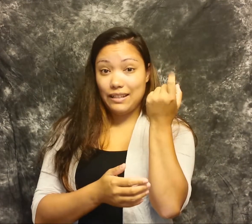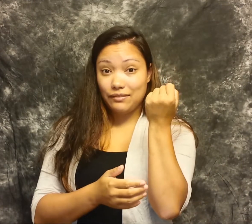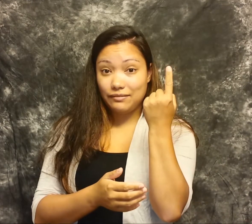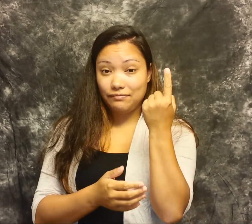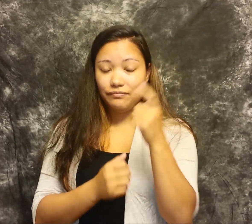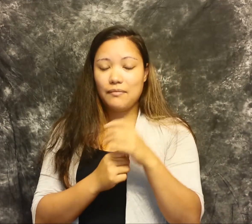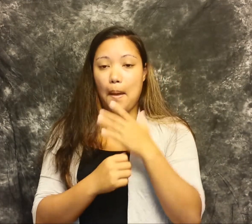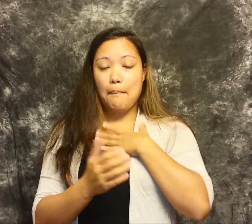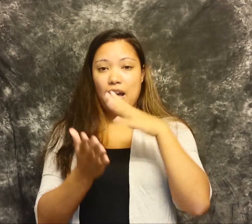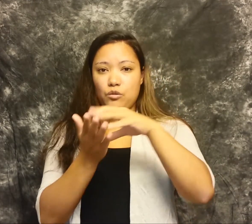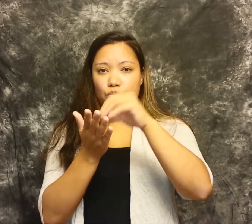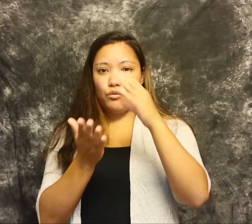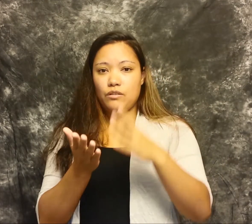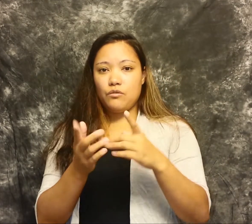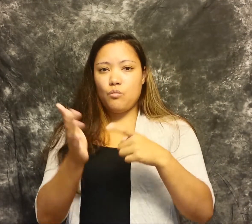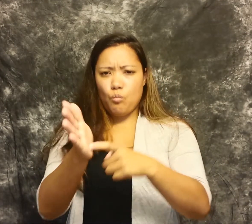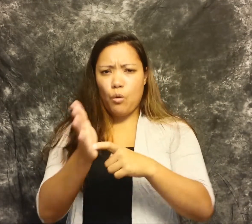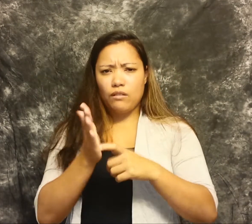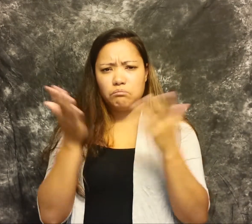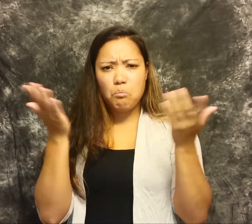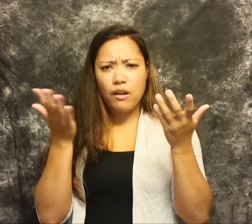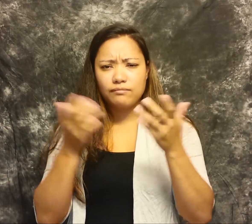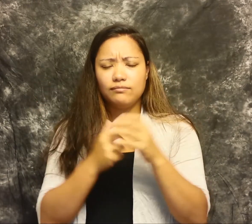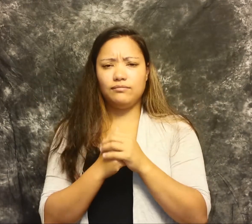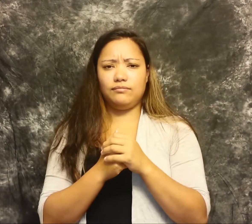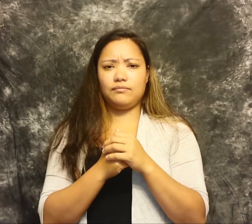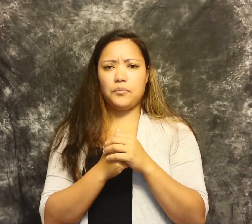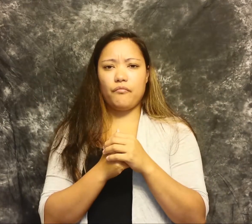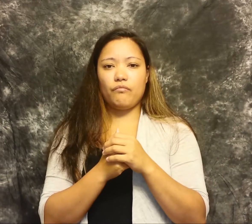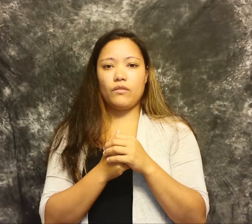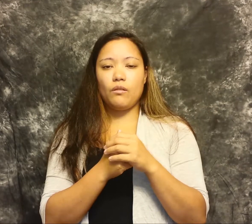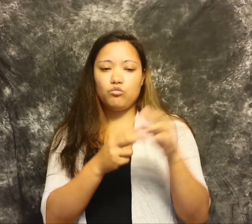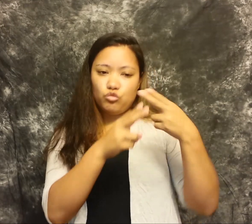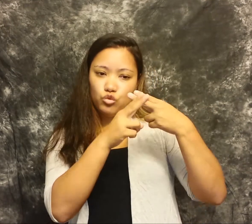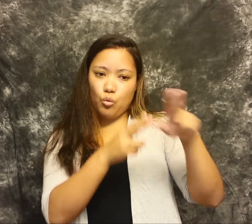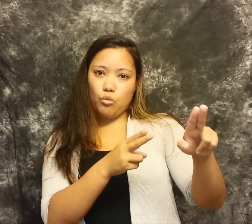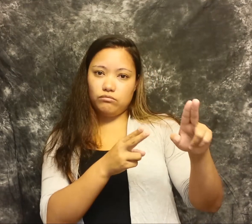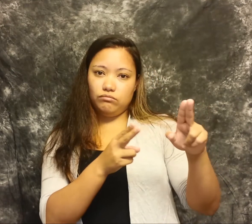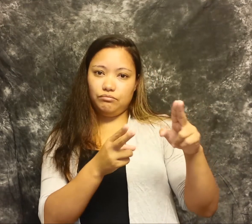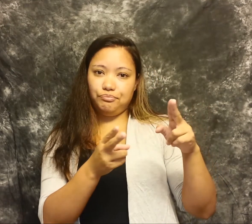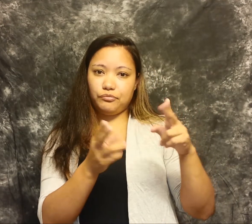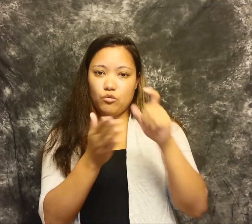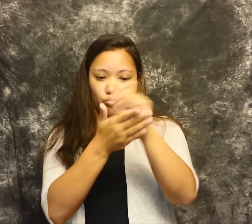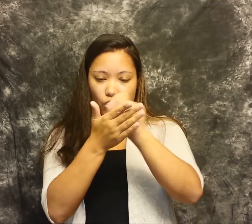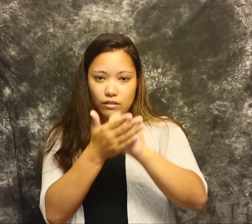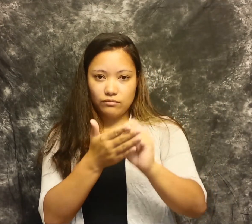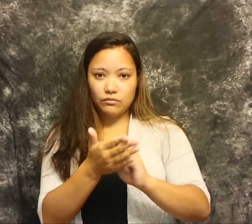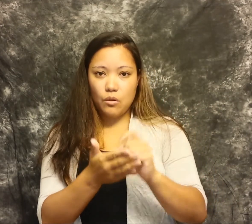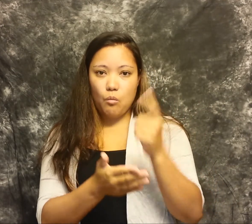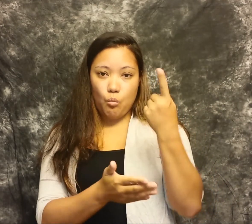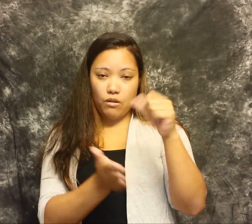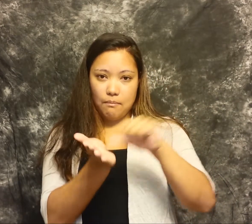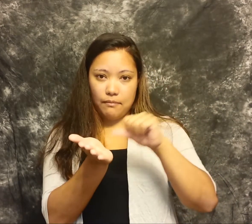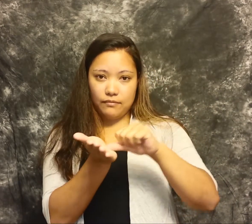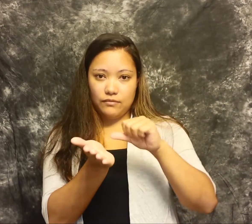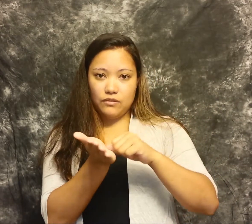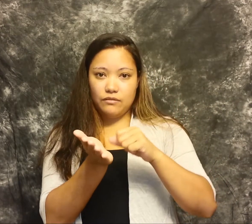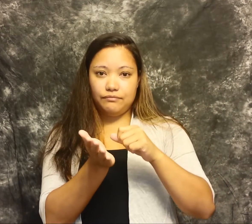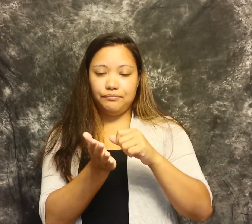on every test, among other things, to do a short writing, probably less than a page, where they describe in detail